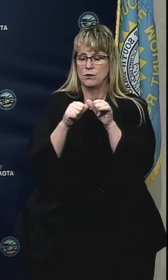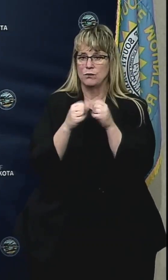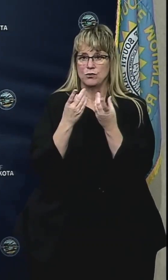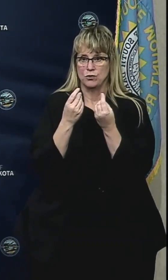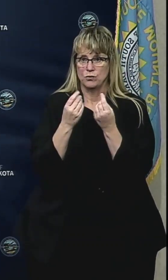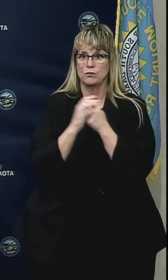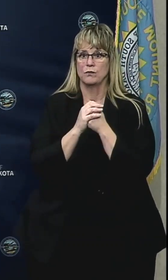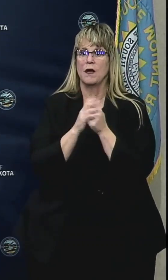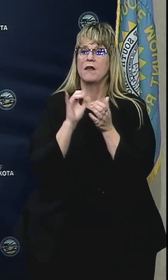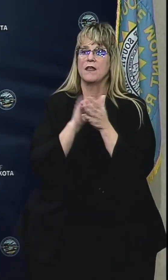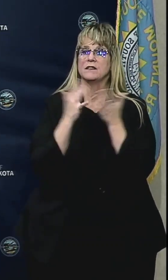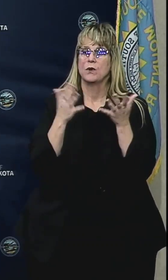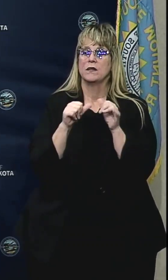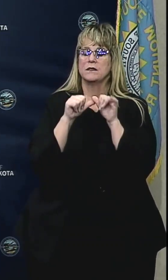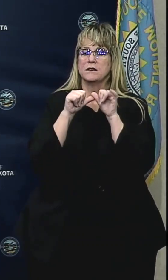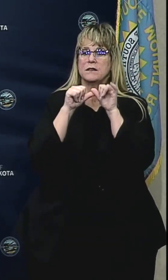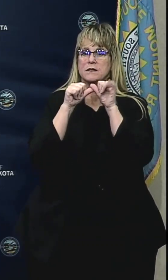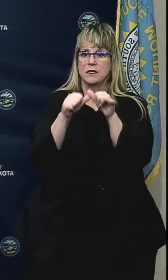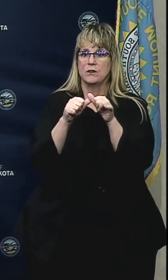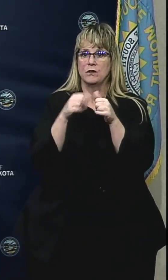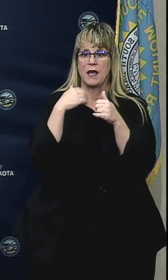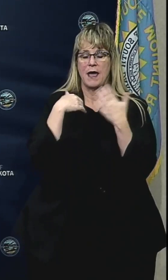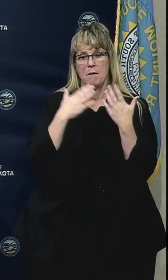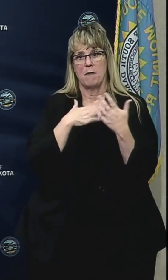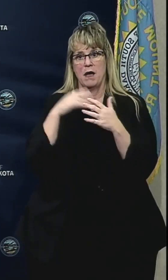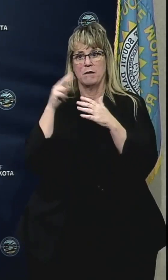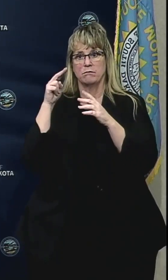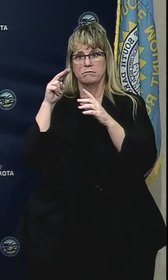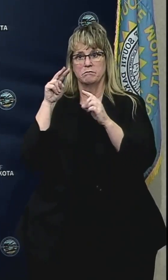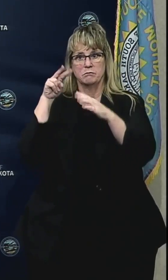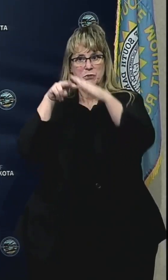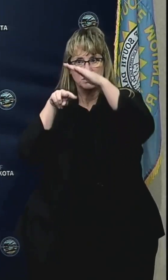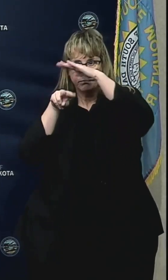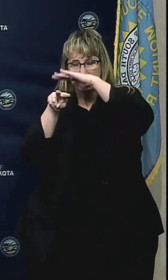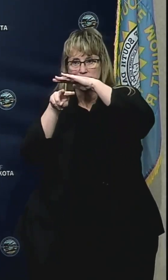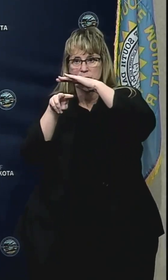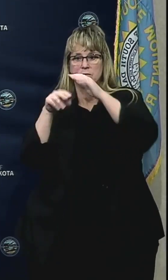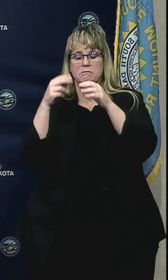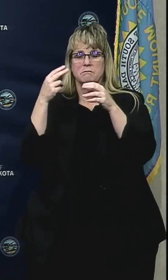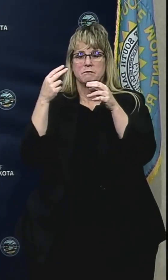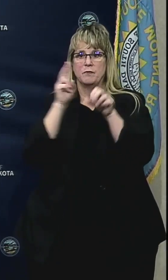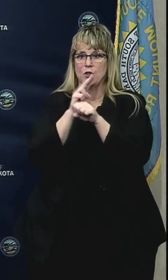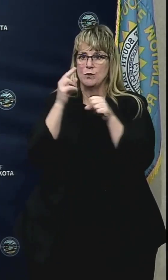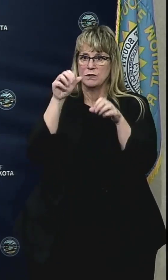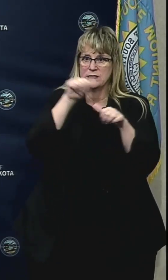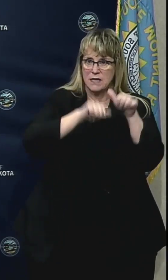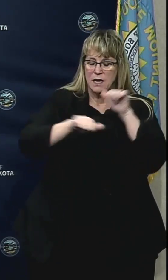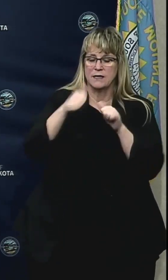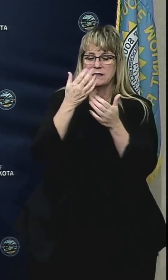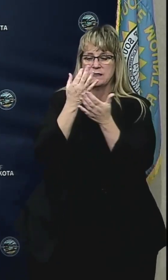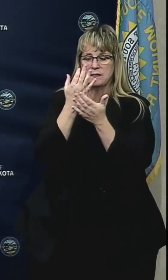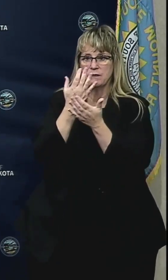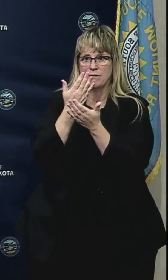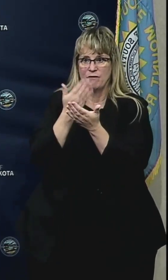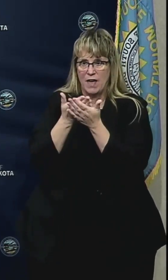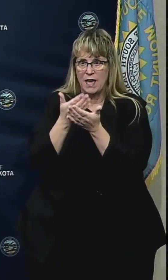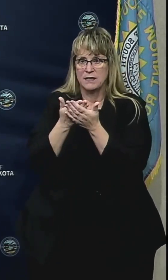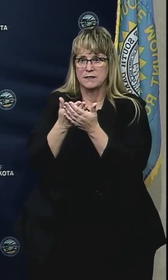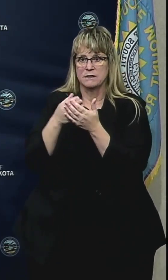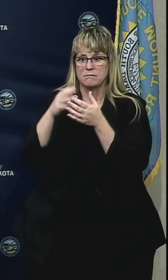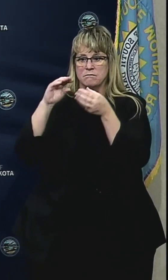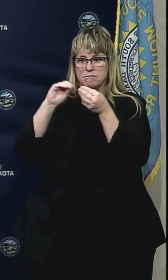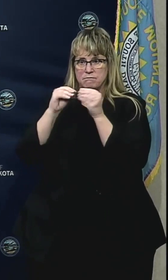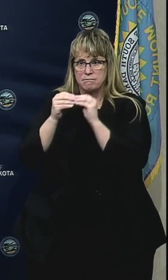do, and that is continue to keep perspective, to continue to use science and facts and data to